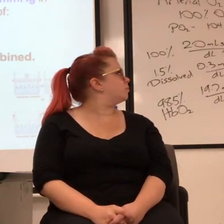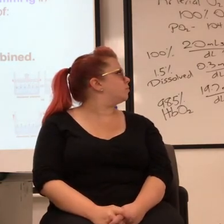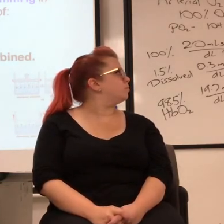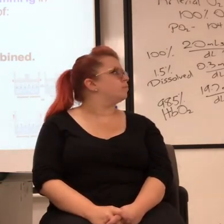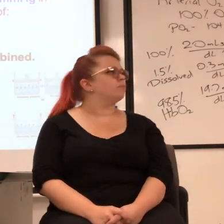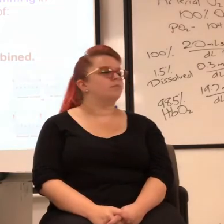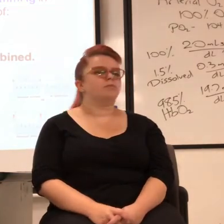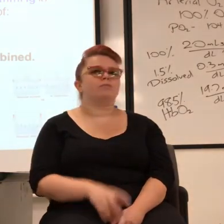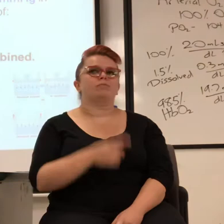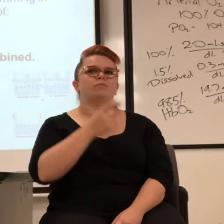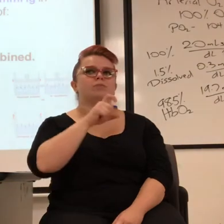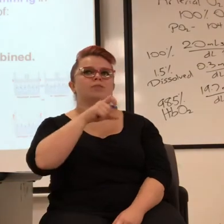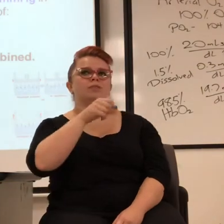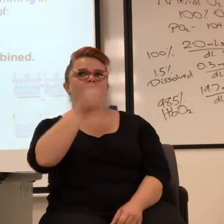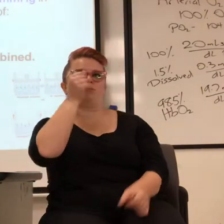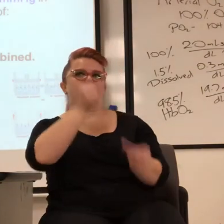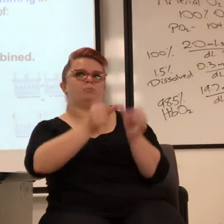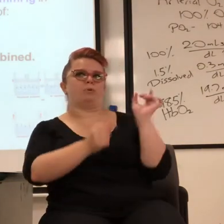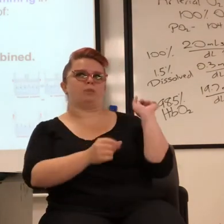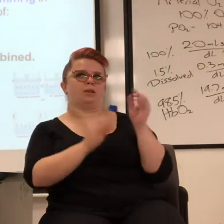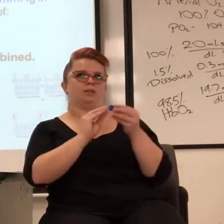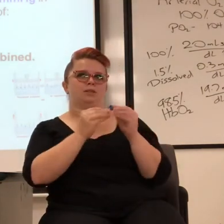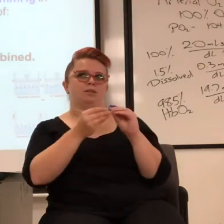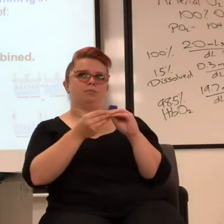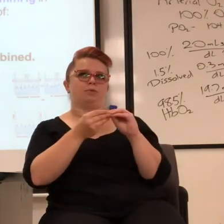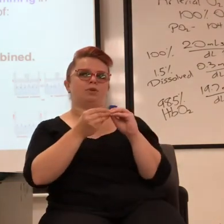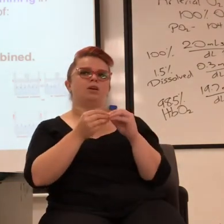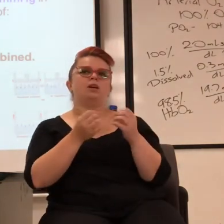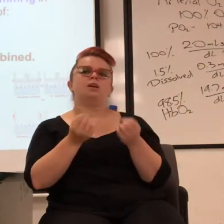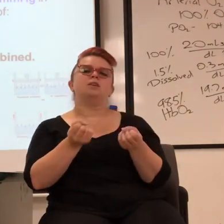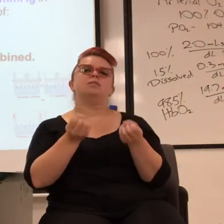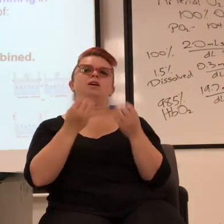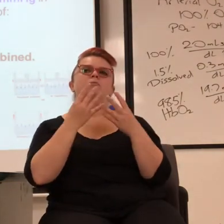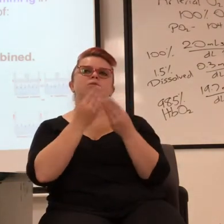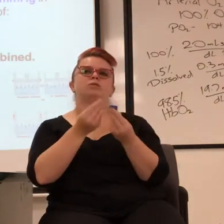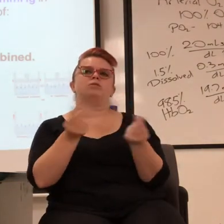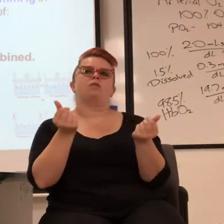three, let's remember this figure. The amount that's dissolved.